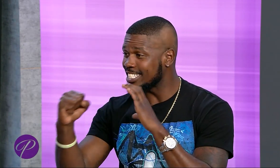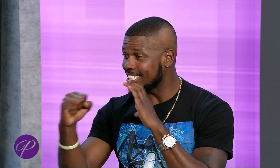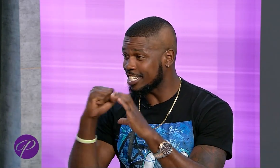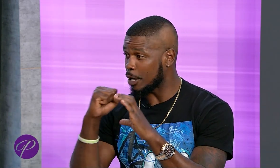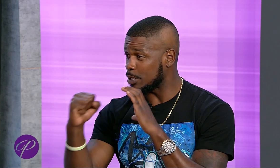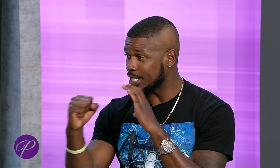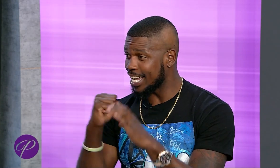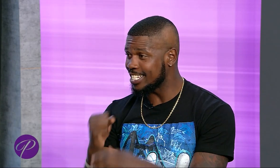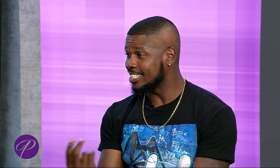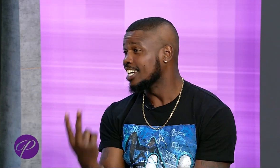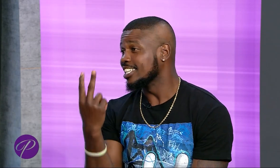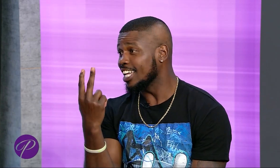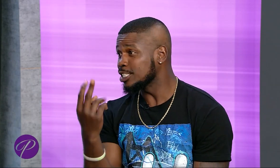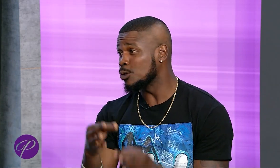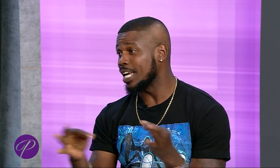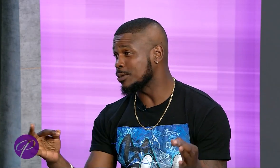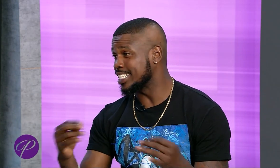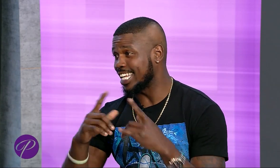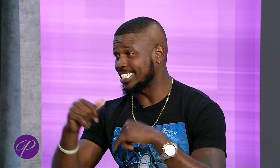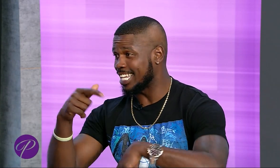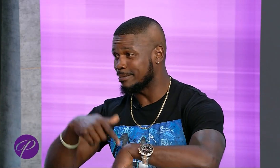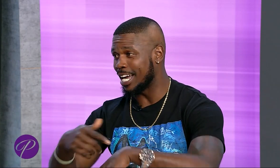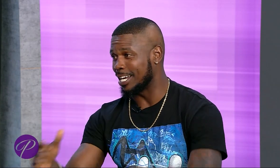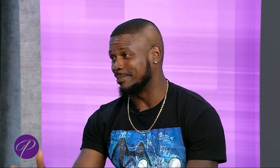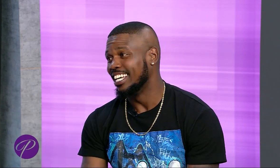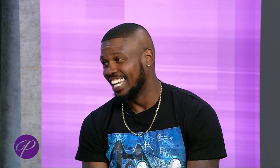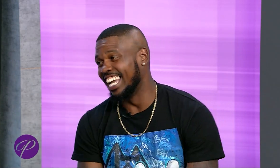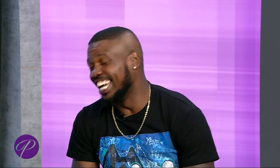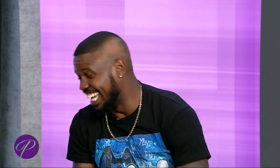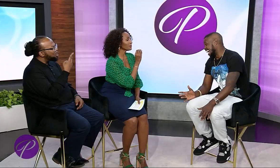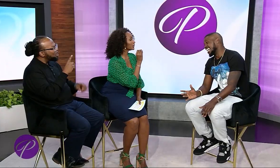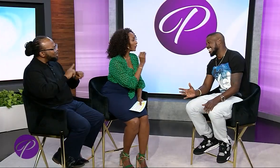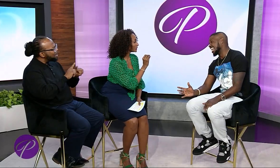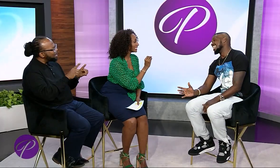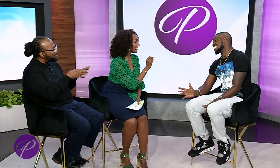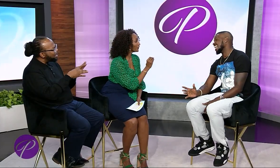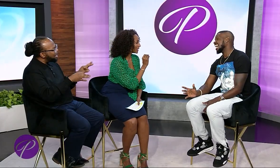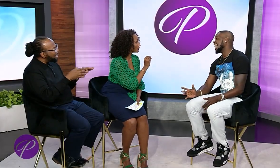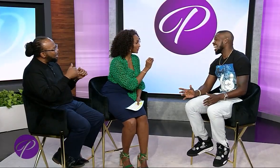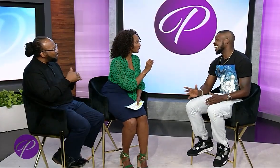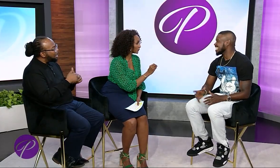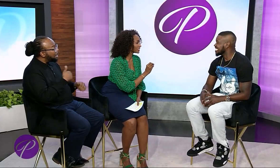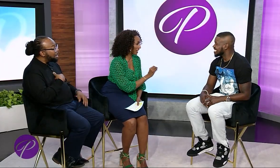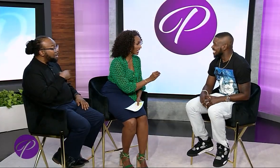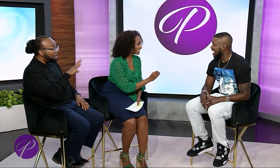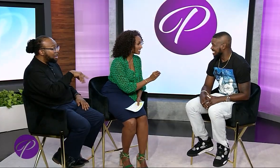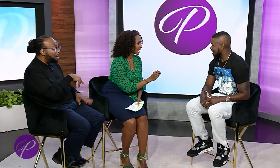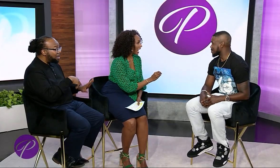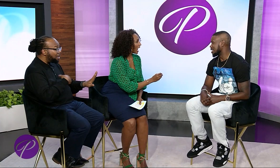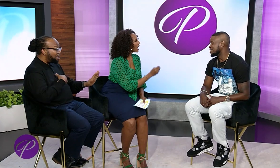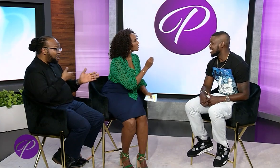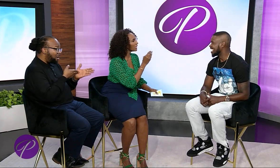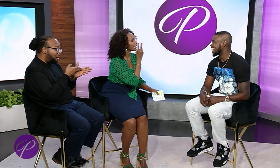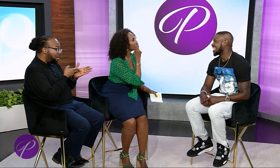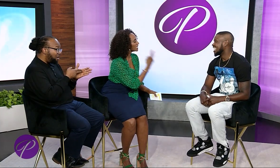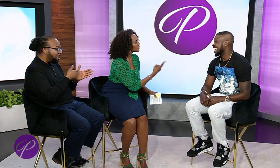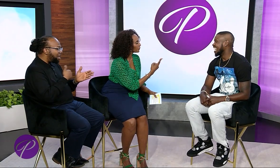simultaneously communicating. That's two languages at the same time. That's two different, because I'm low-key, if I can be just honest, I am like, this brother